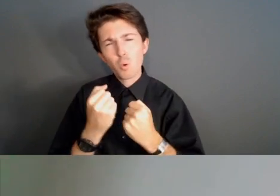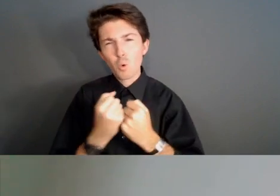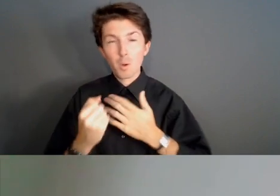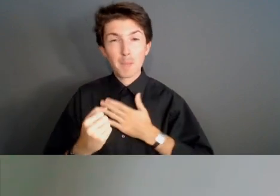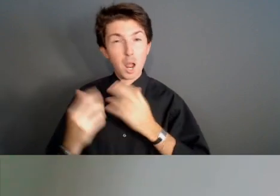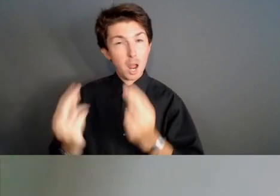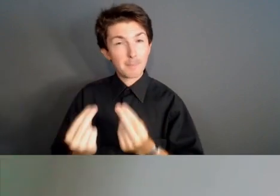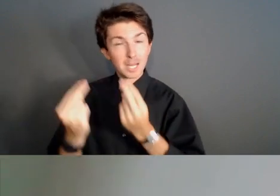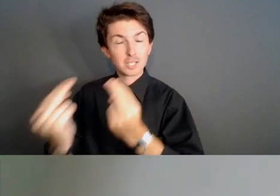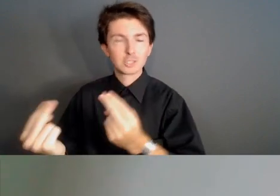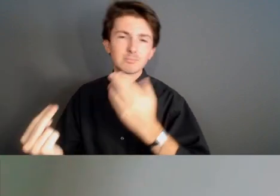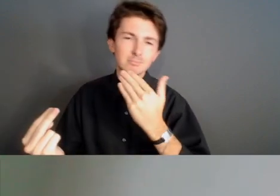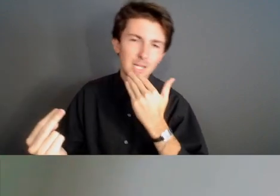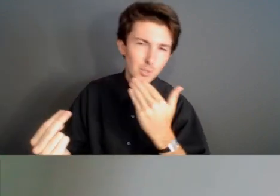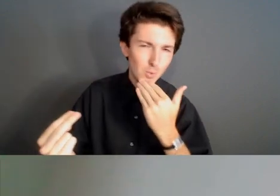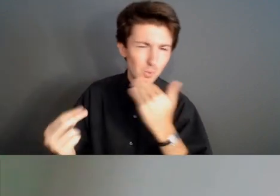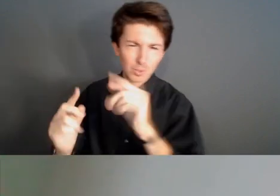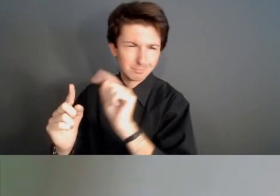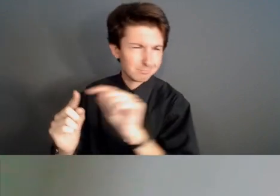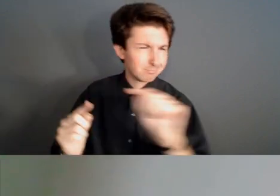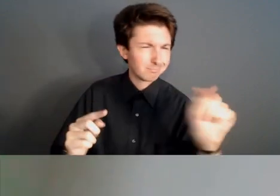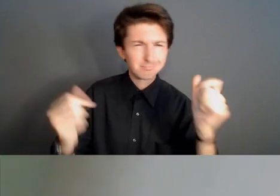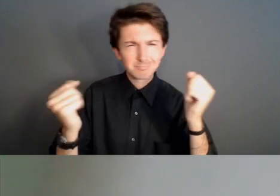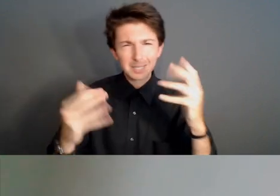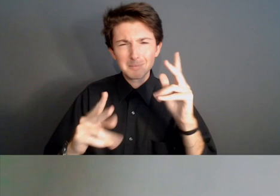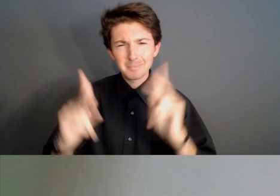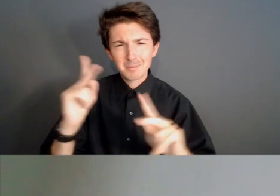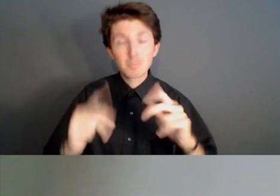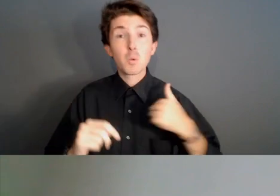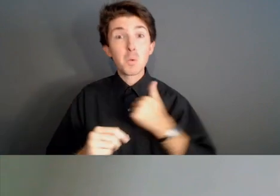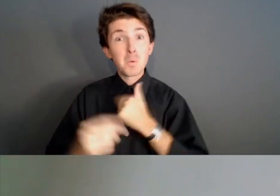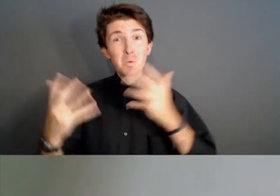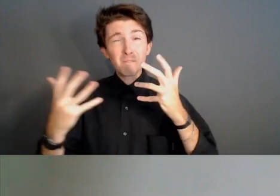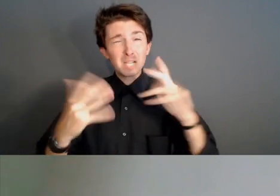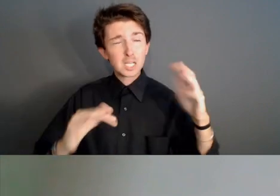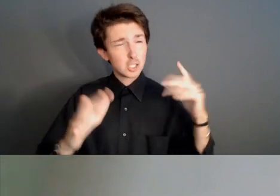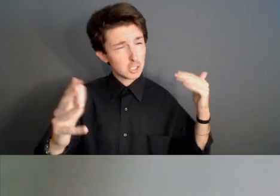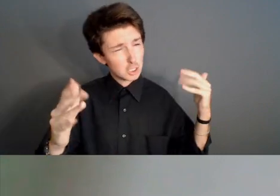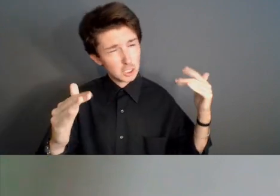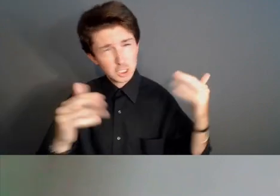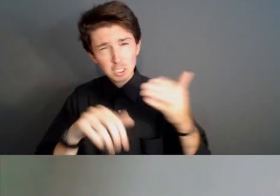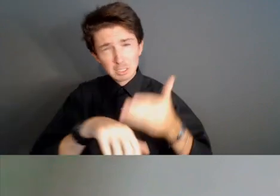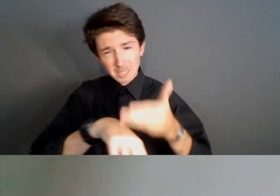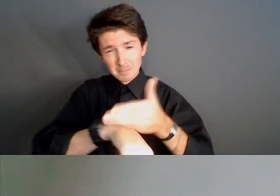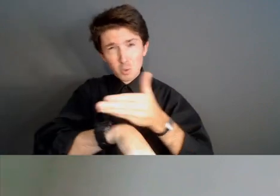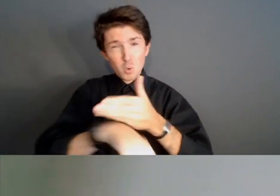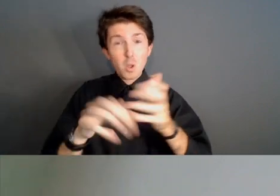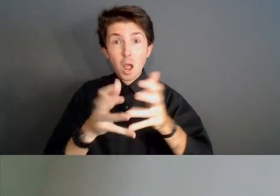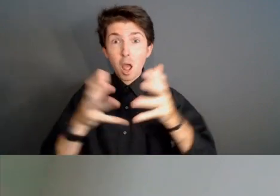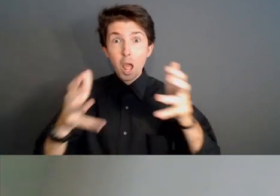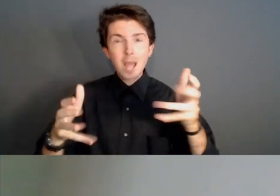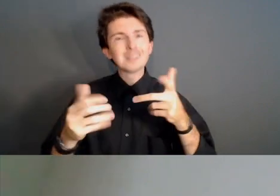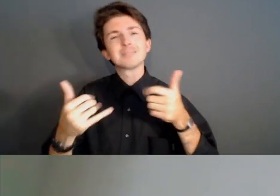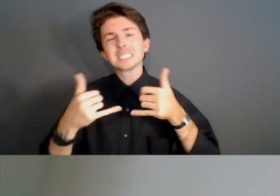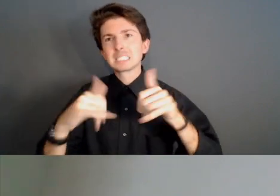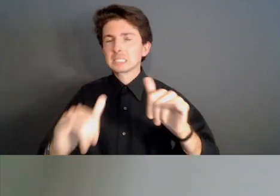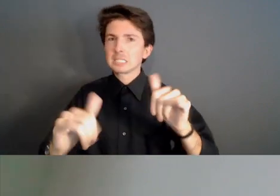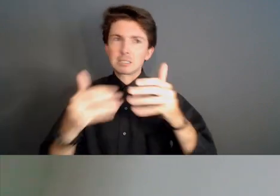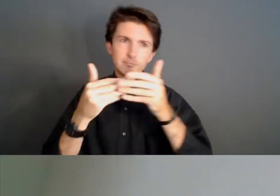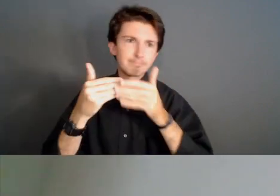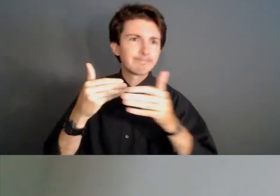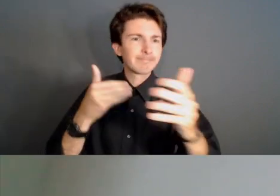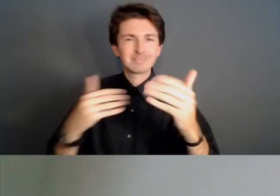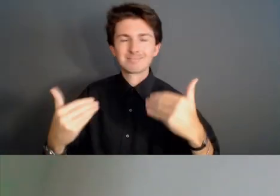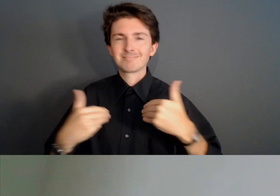we have made good progress in eliminating employment barriers for people with disabilities, we still have a long ways to go in creating a world free of